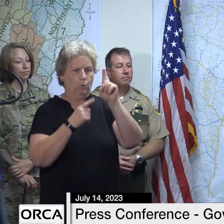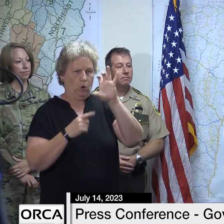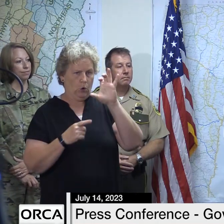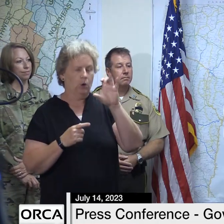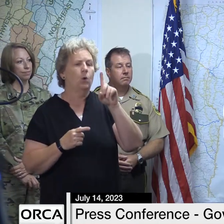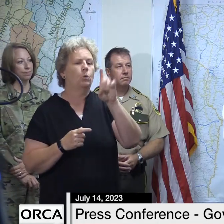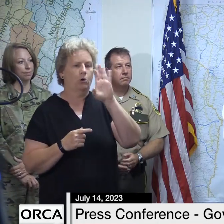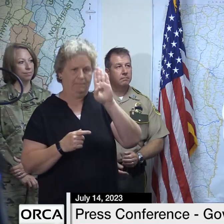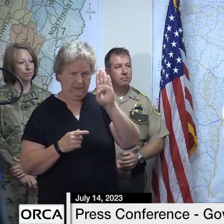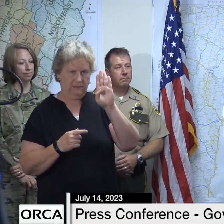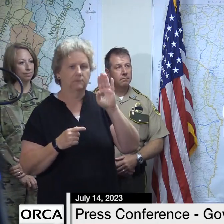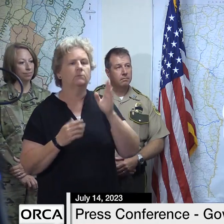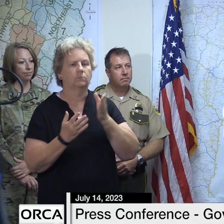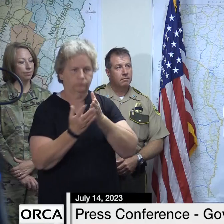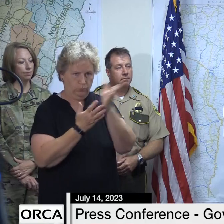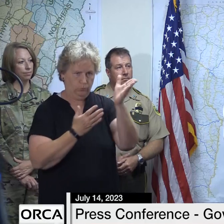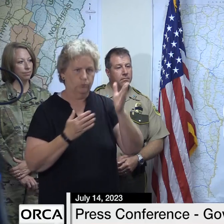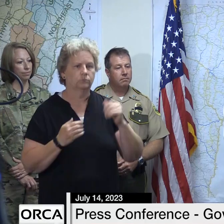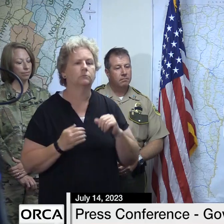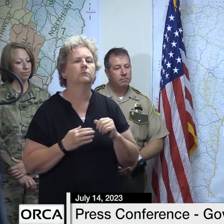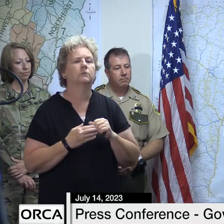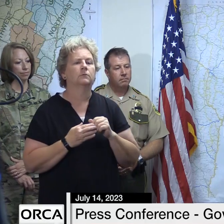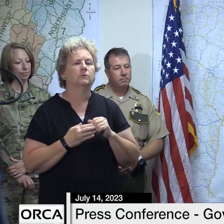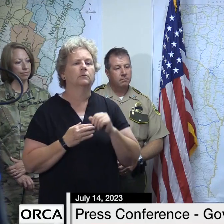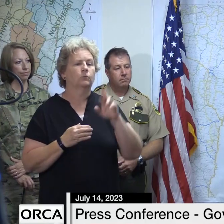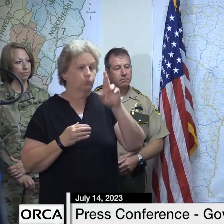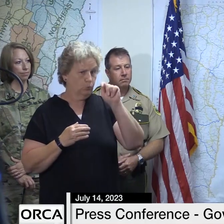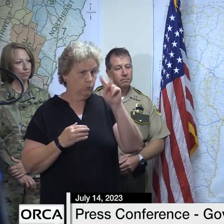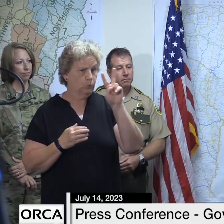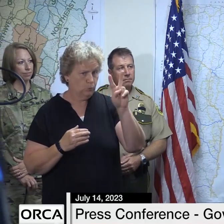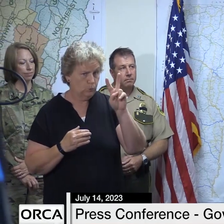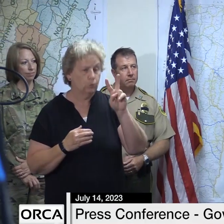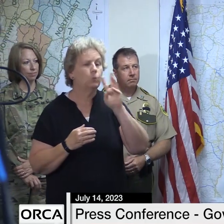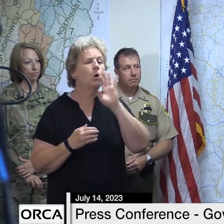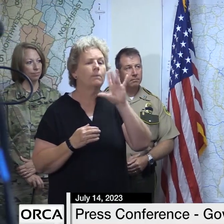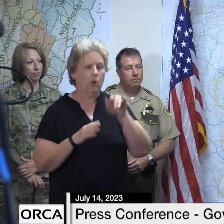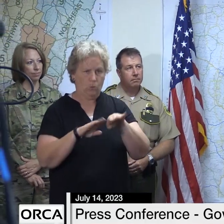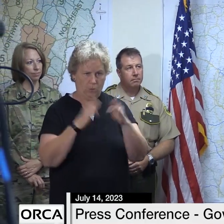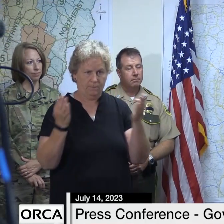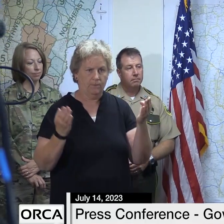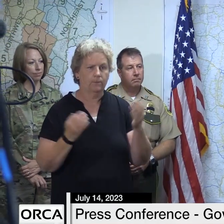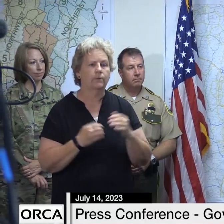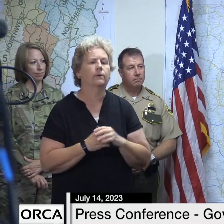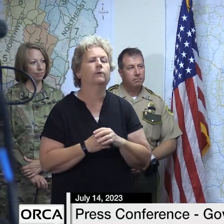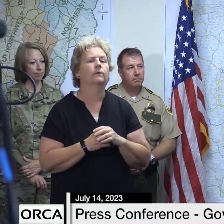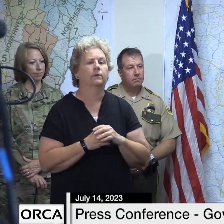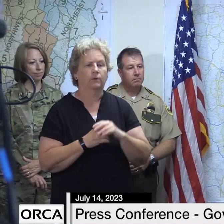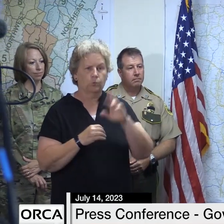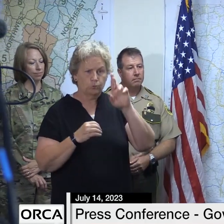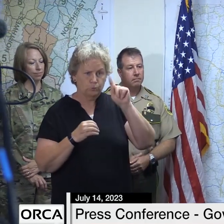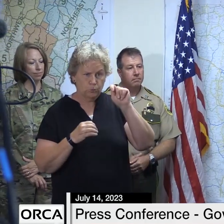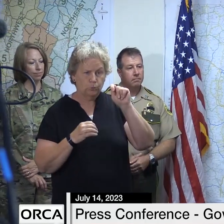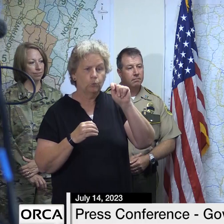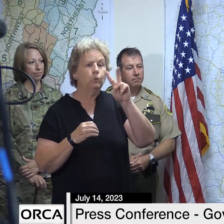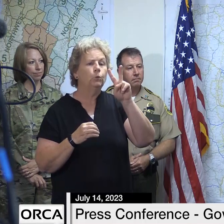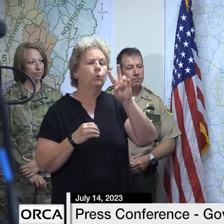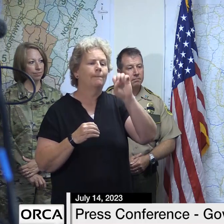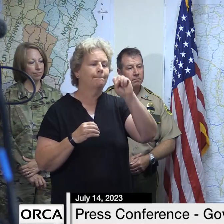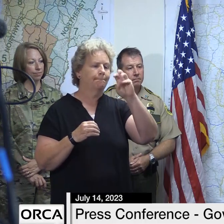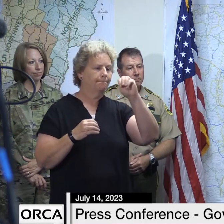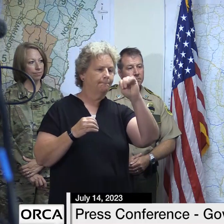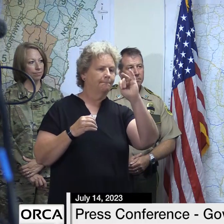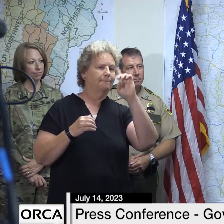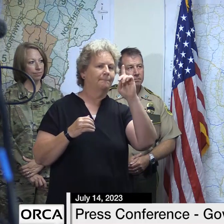Waterbury near Farr's Field. Route 2 in Middlesex near Lower Barnett Hill Road.